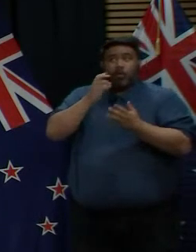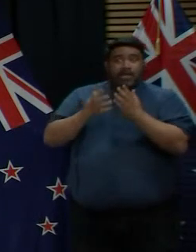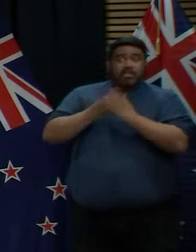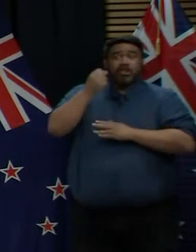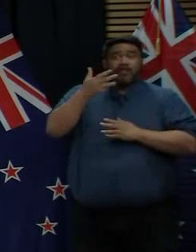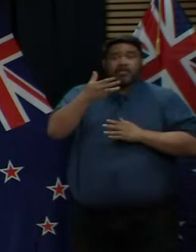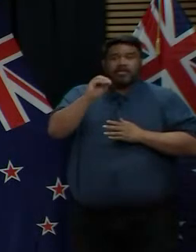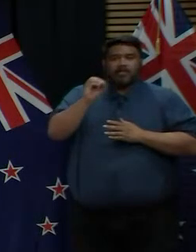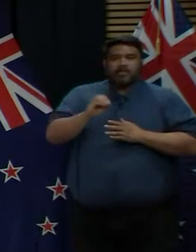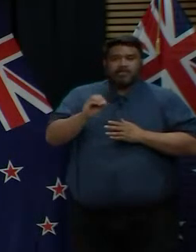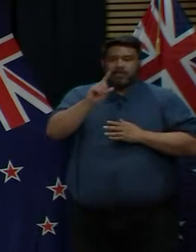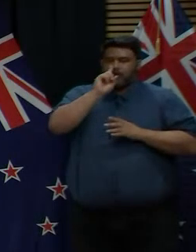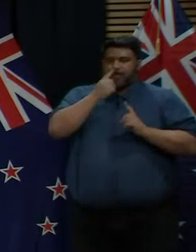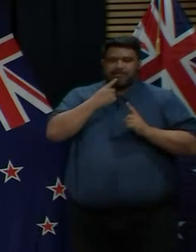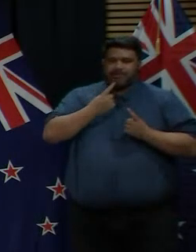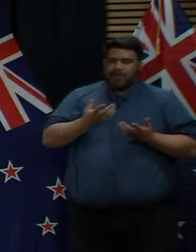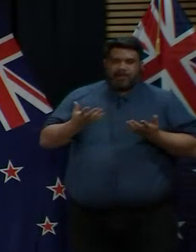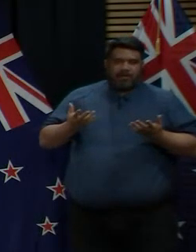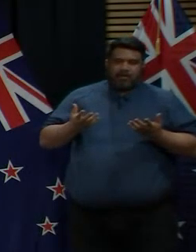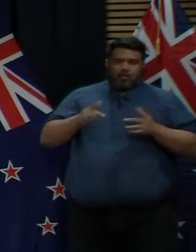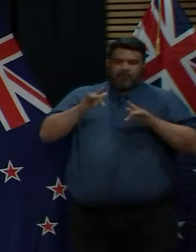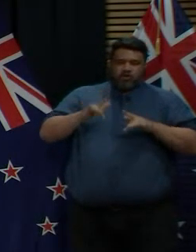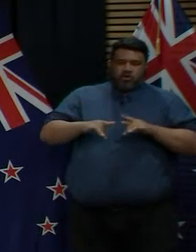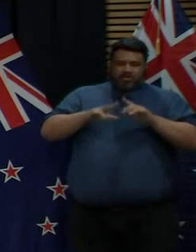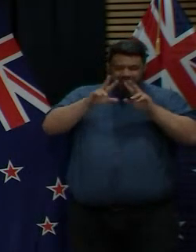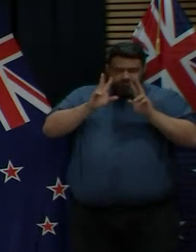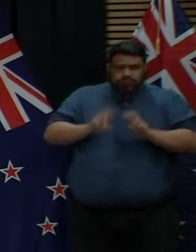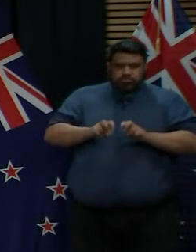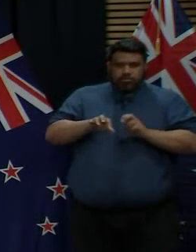targets. I think that depends on